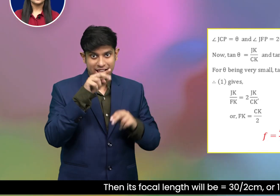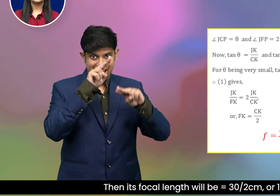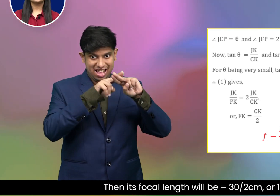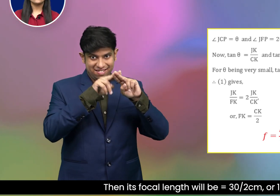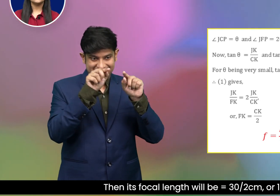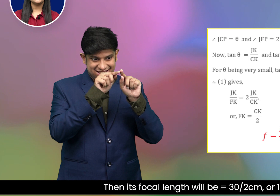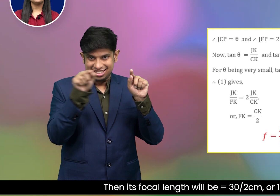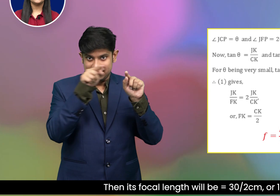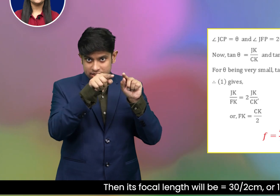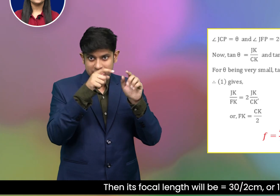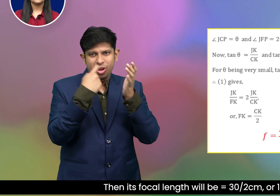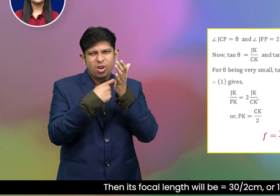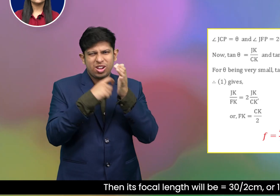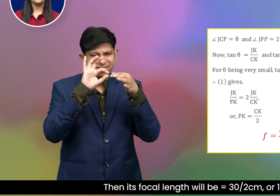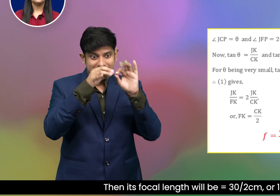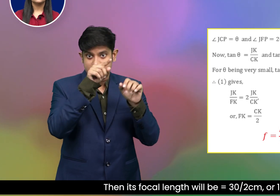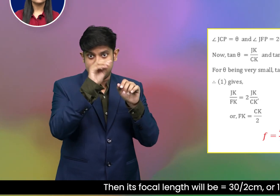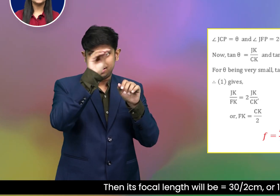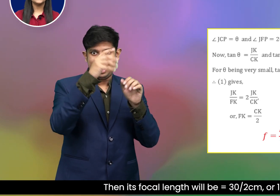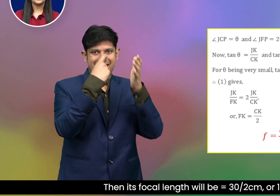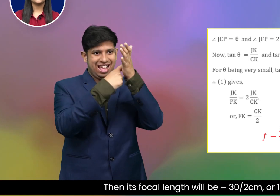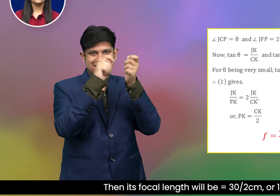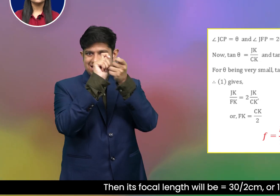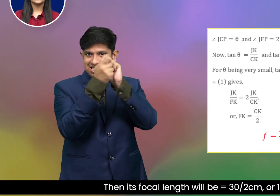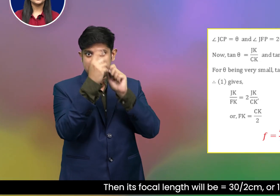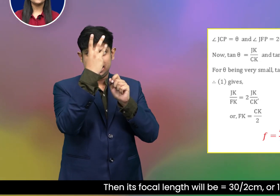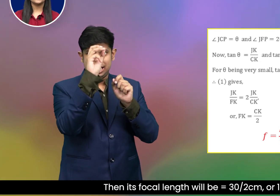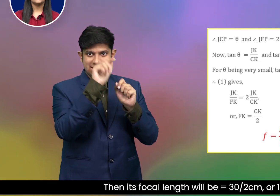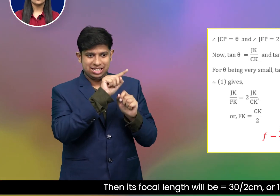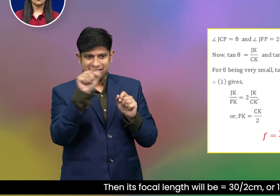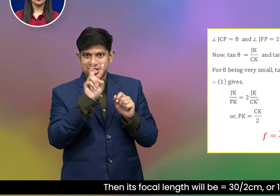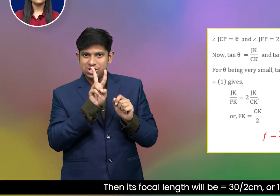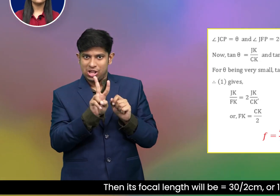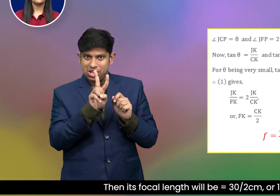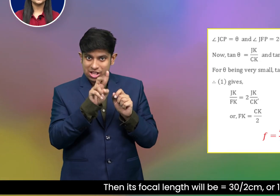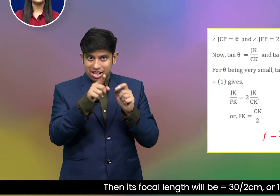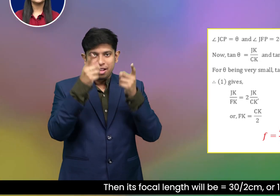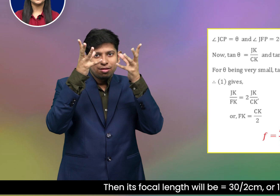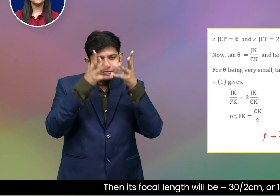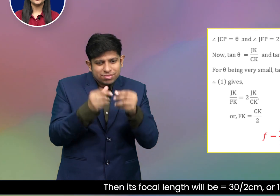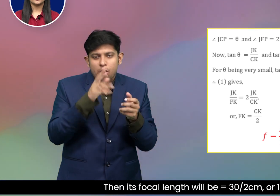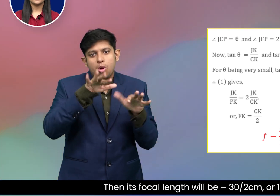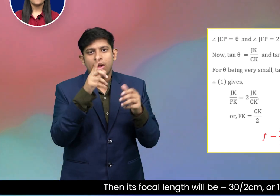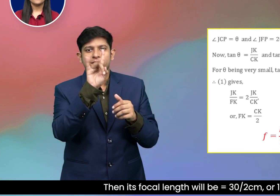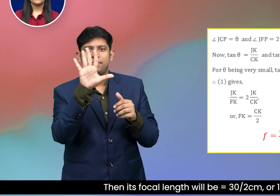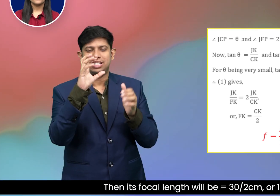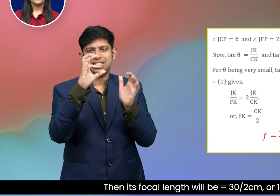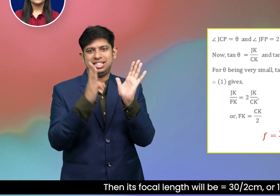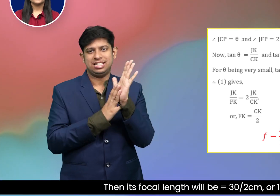Then its focal length will be is equal 30 by 2 cm or 15 cm.